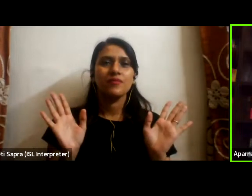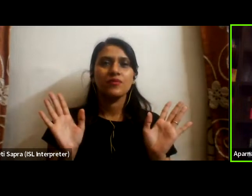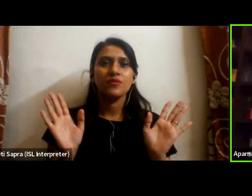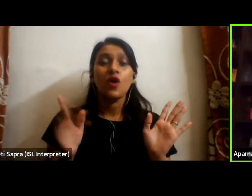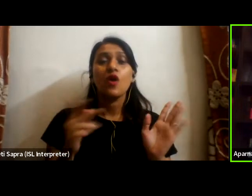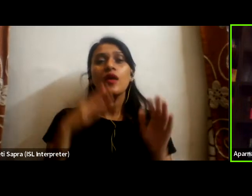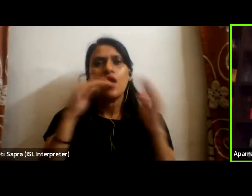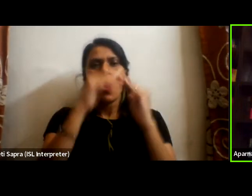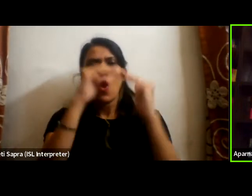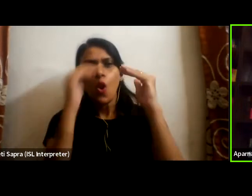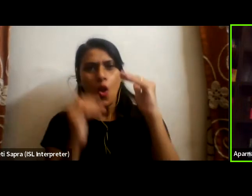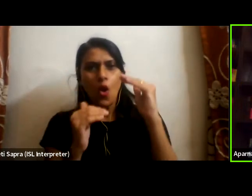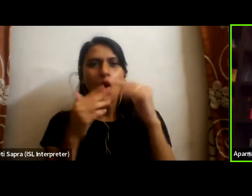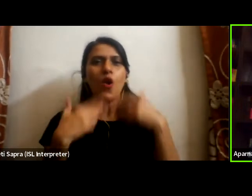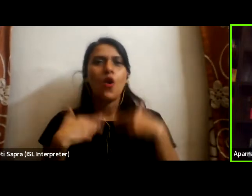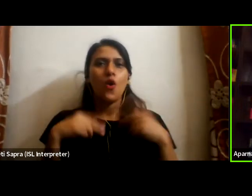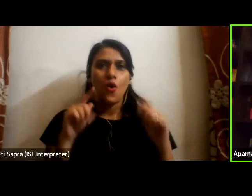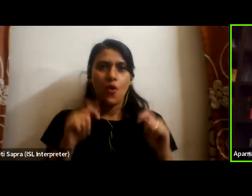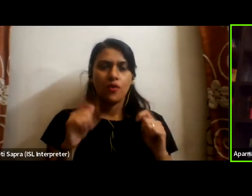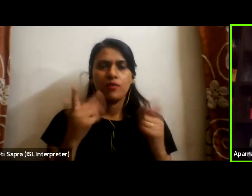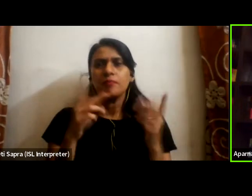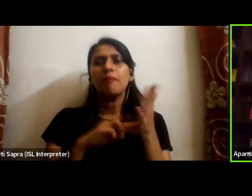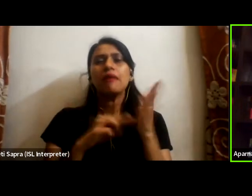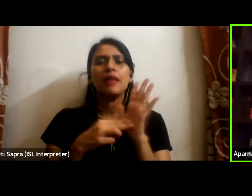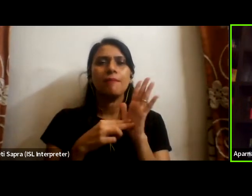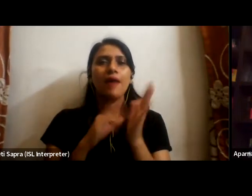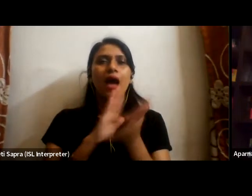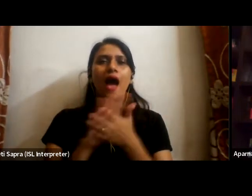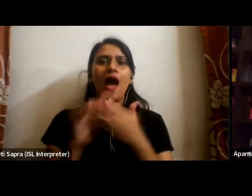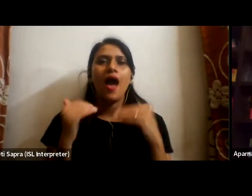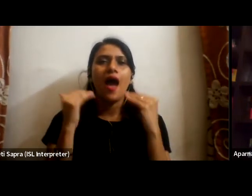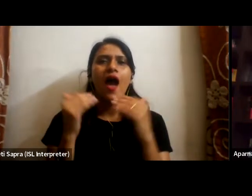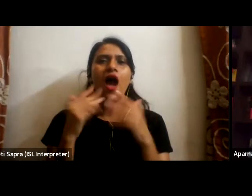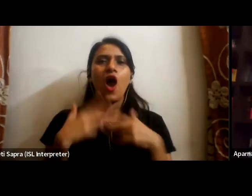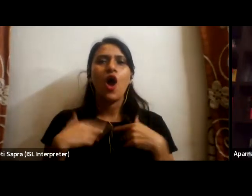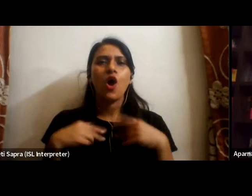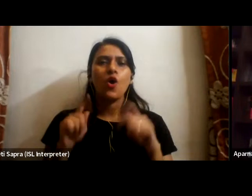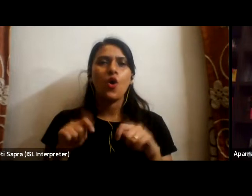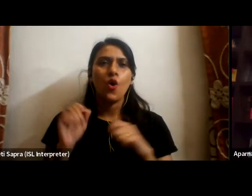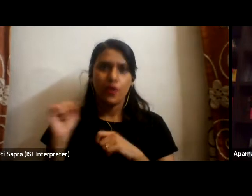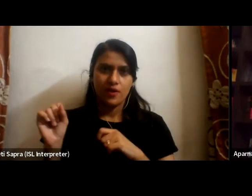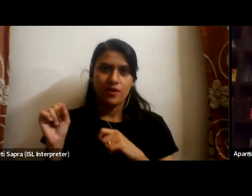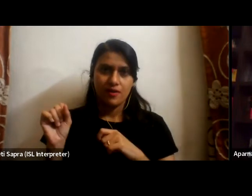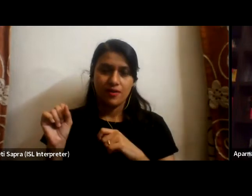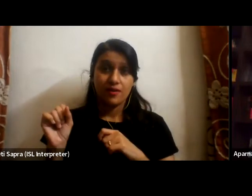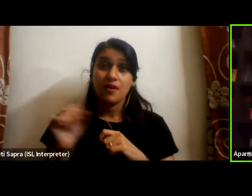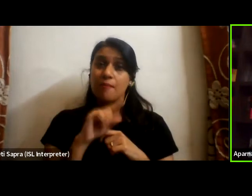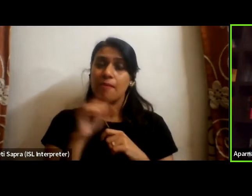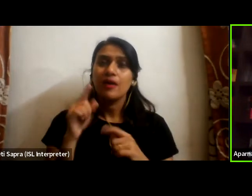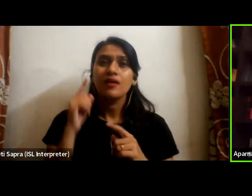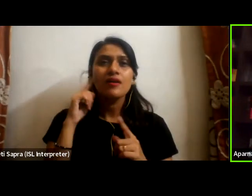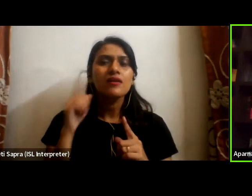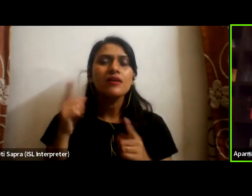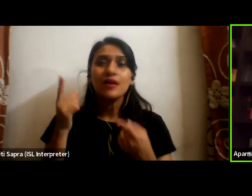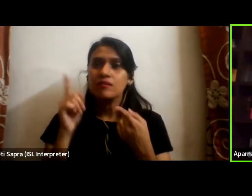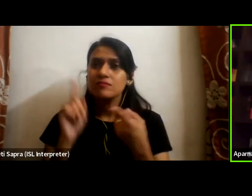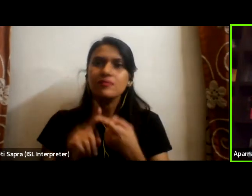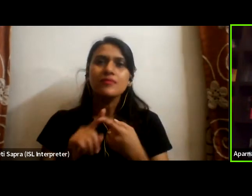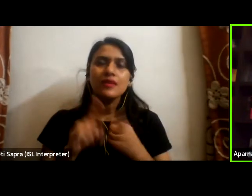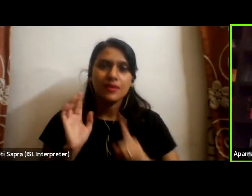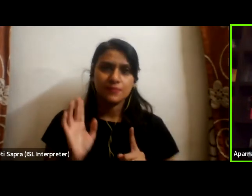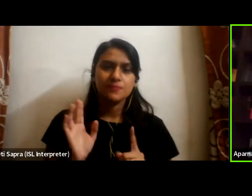courts, or maximum up to the high court. And one consequence, perhaps an unintended consequence, but a